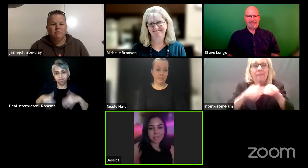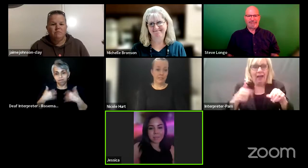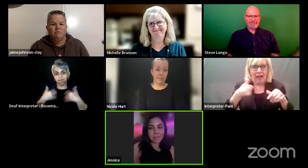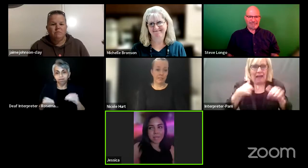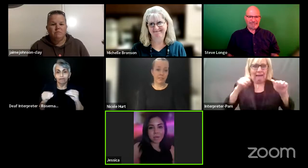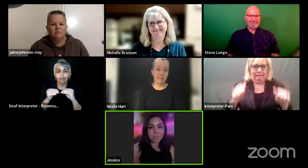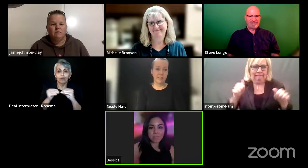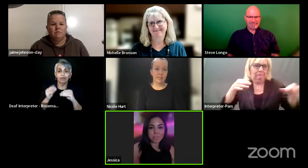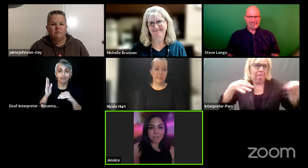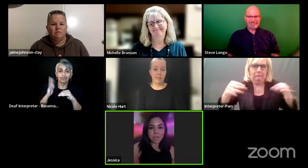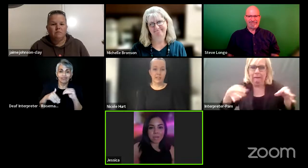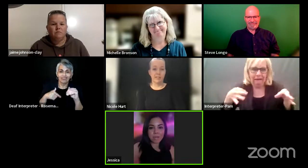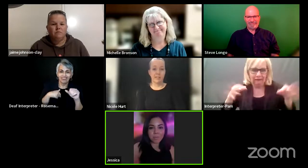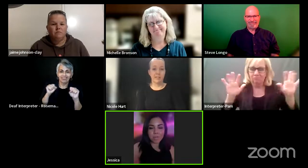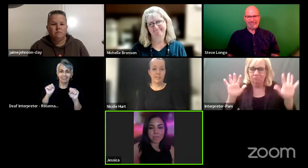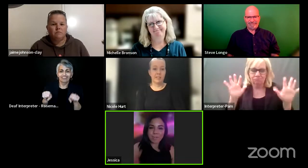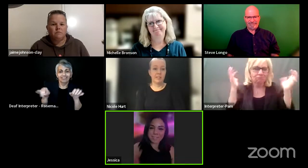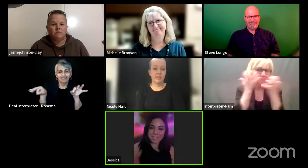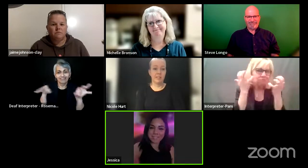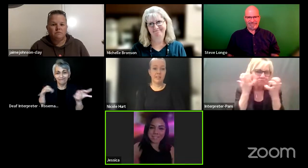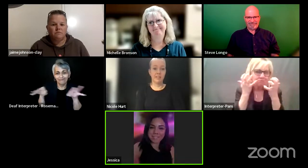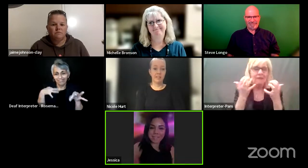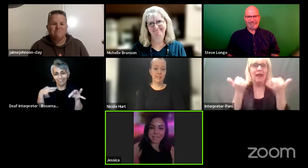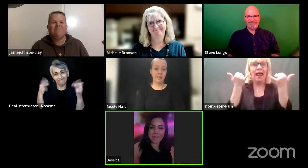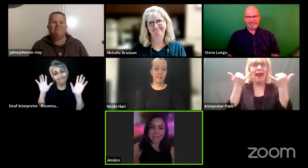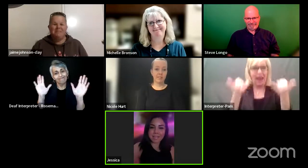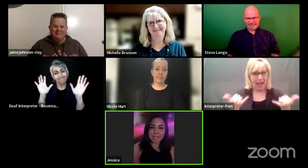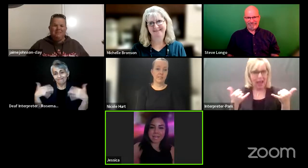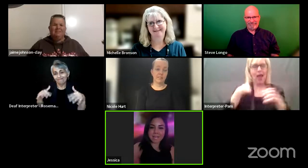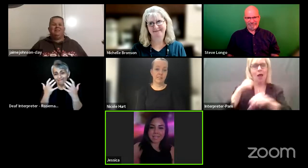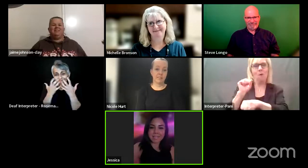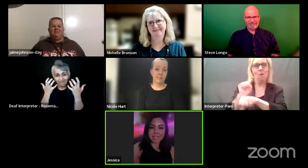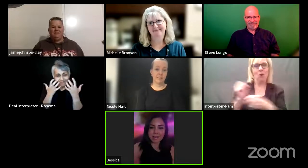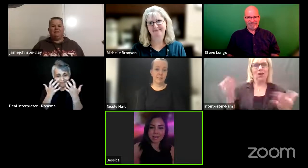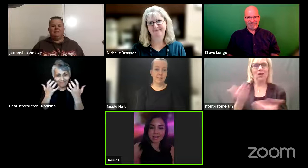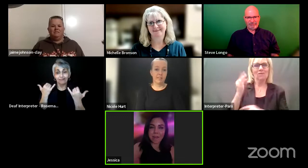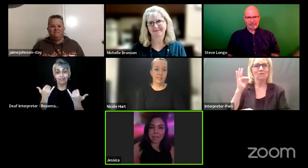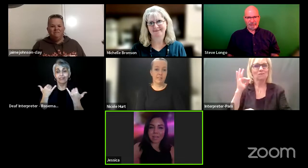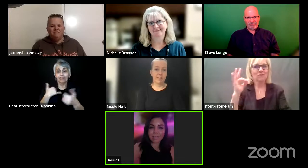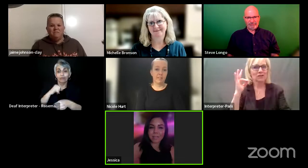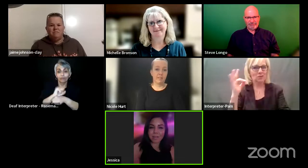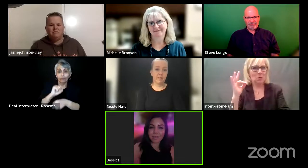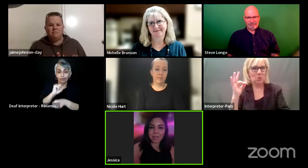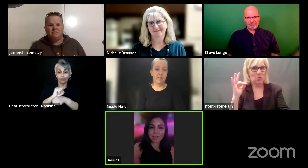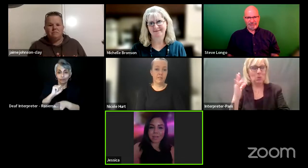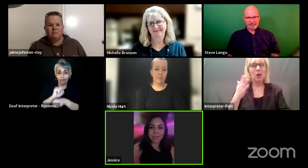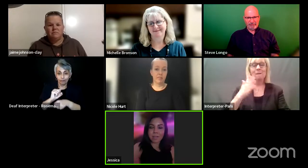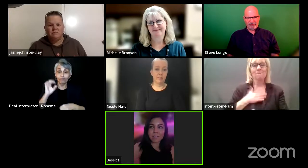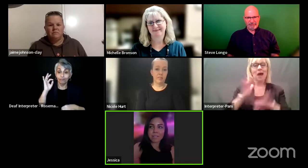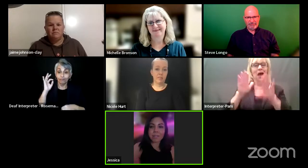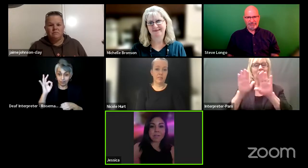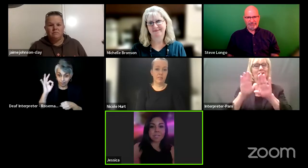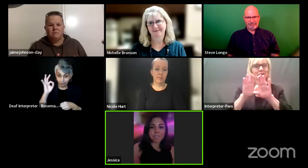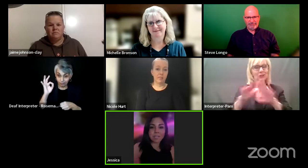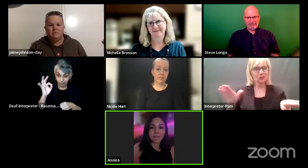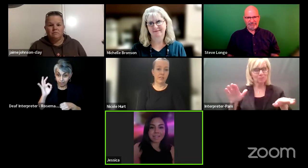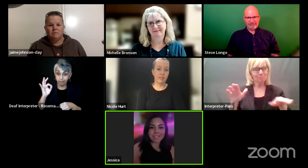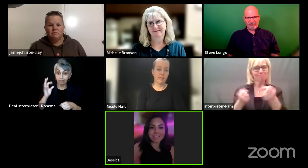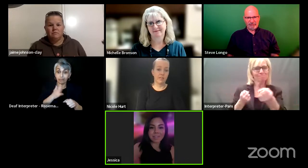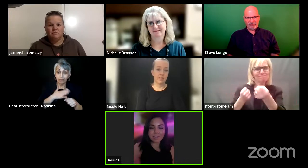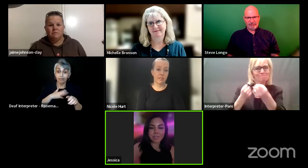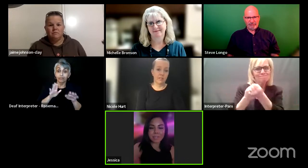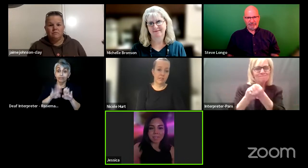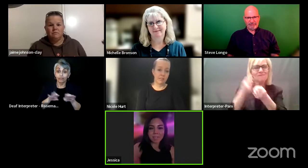And now I work in Fresno, and my kids are advocating for sign language